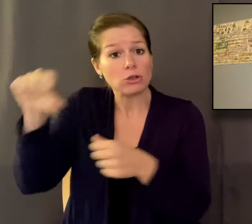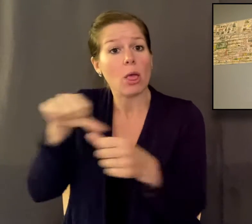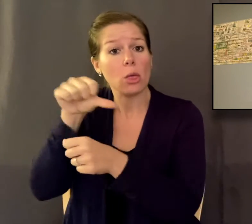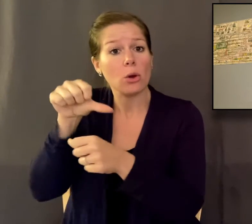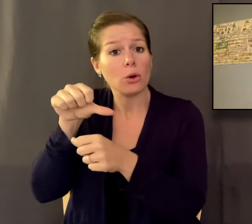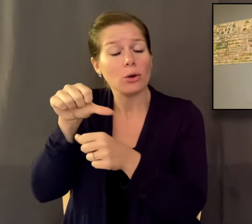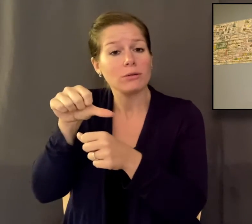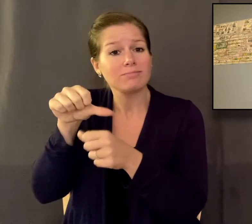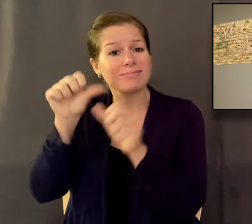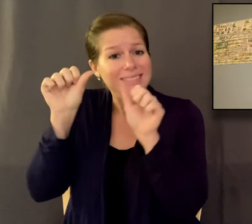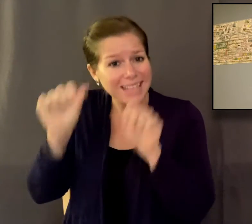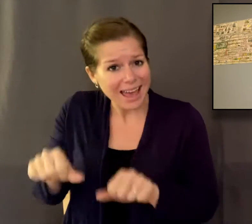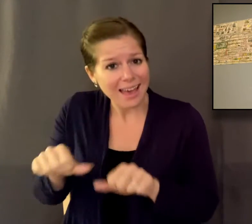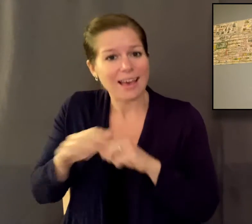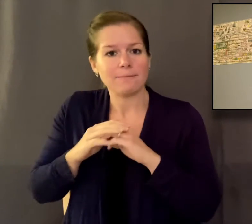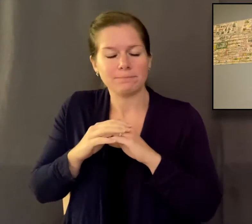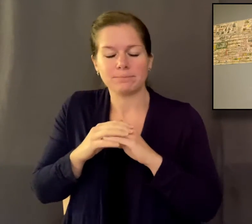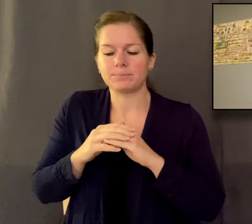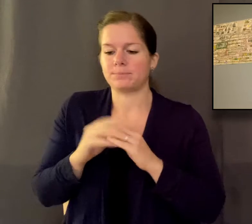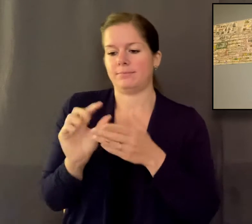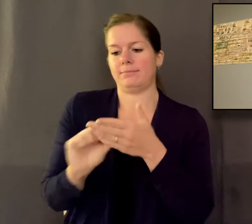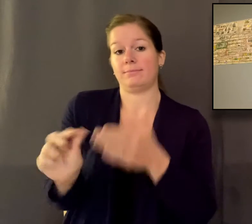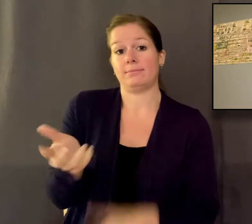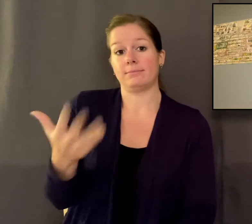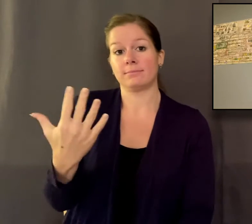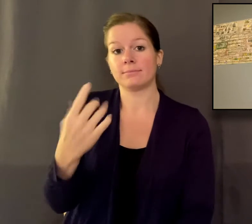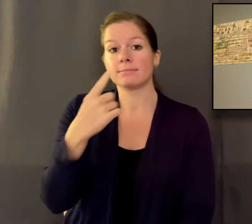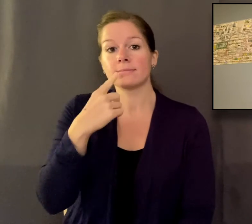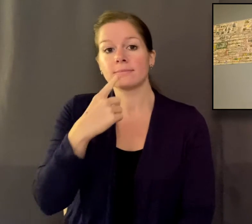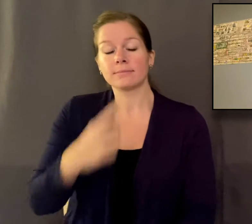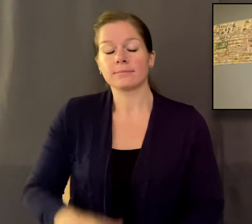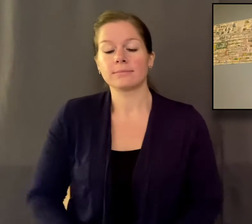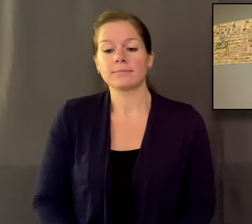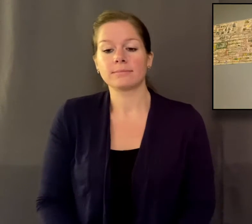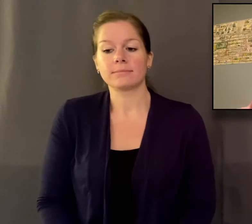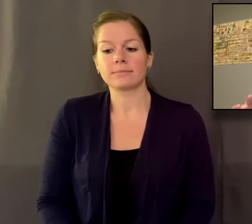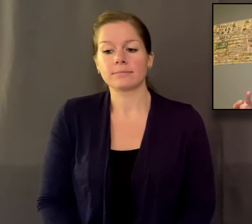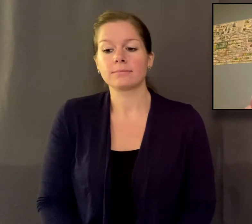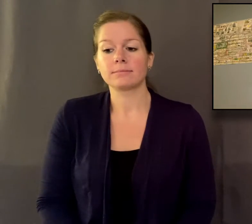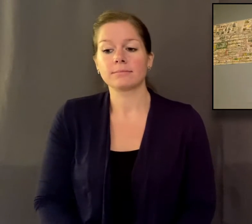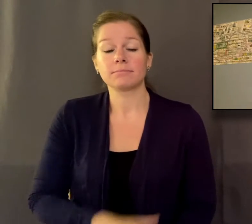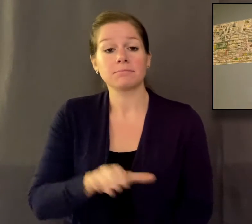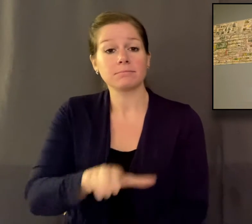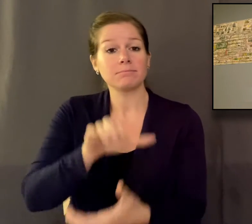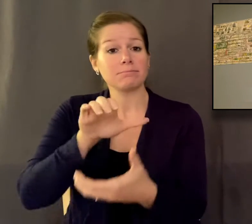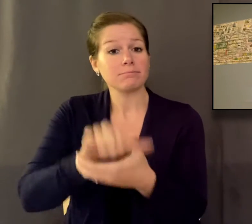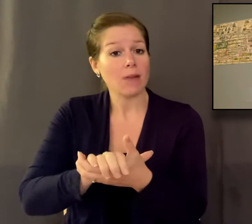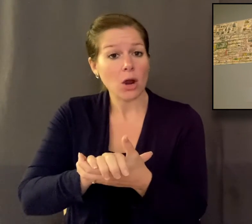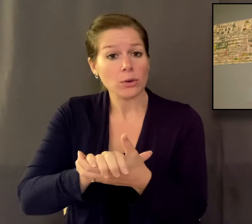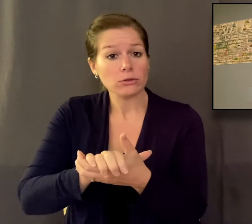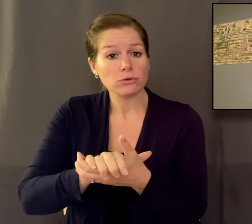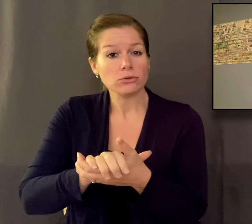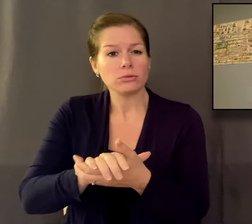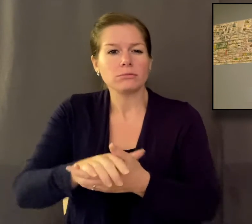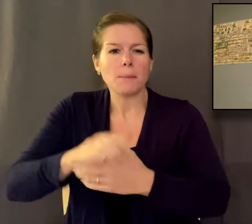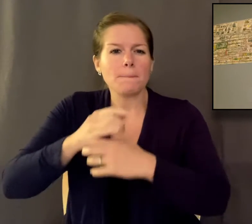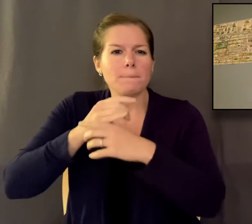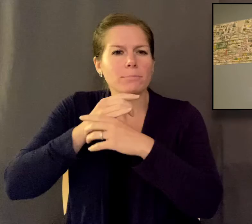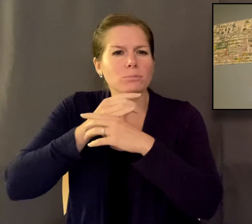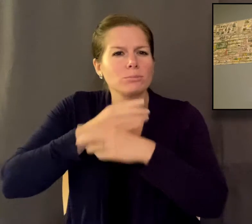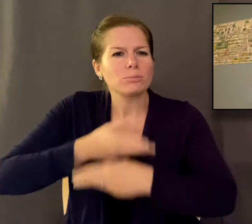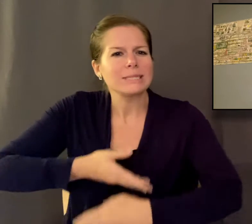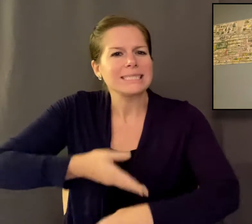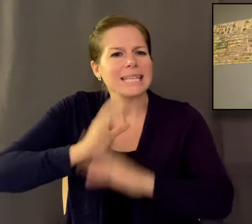verse 5 here, that it protects you from temptations.